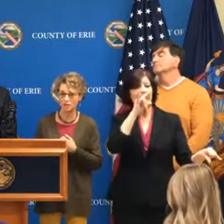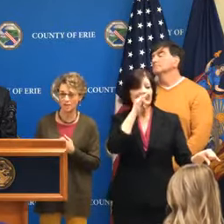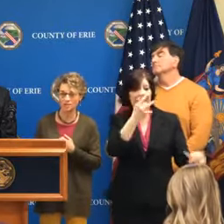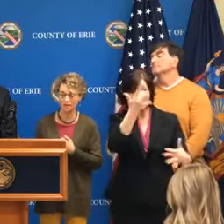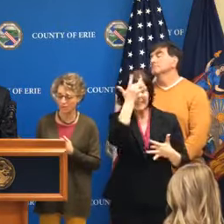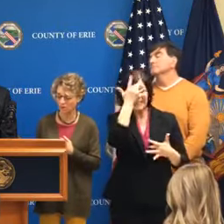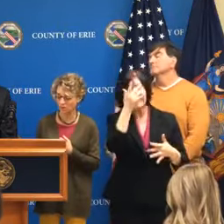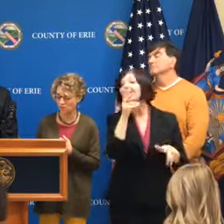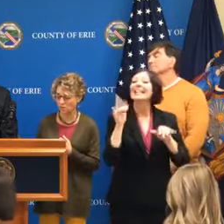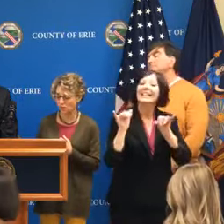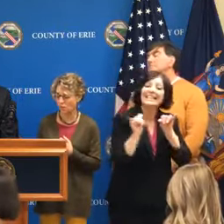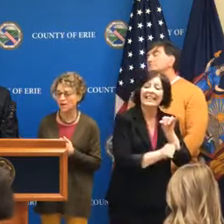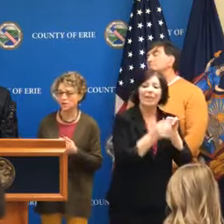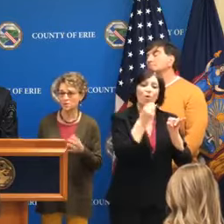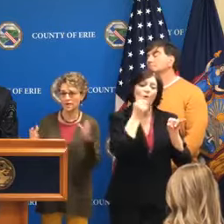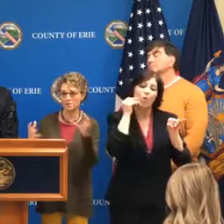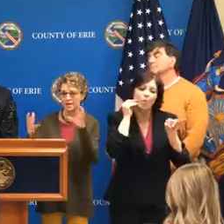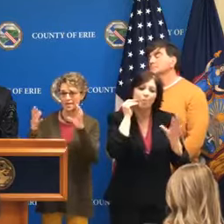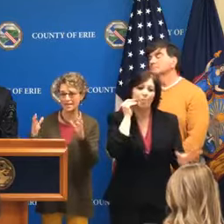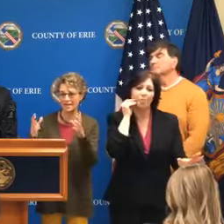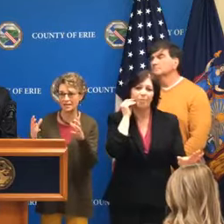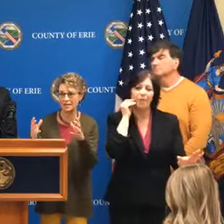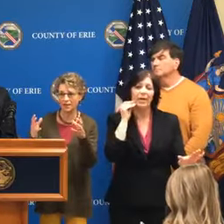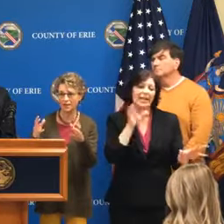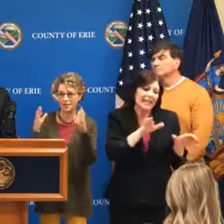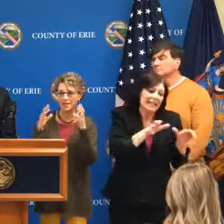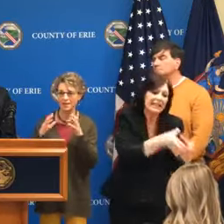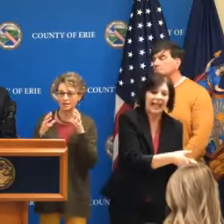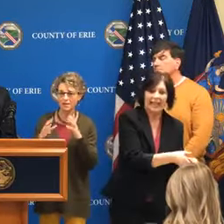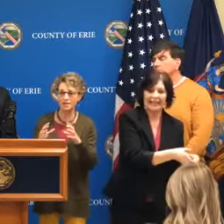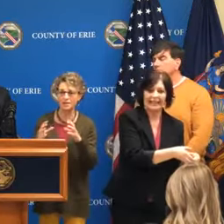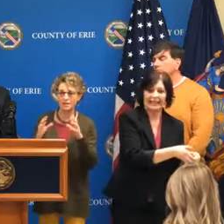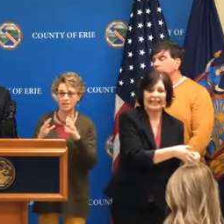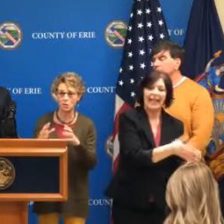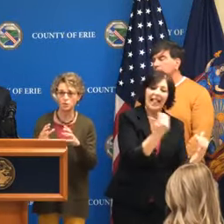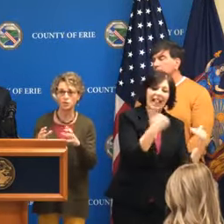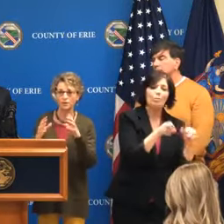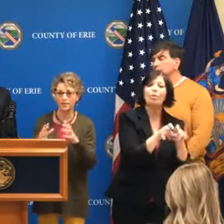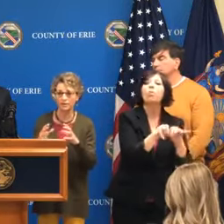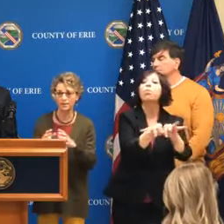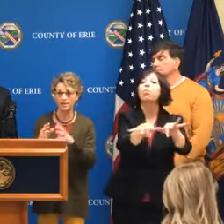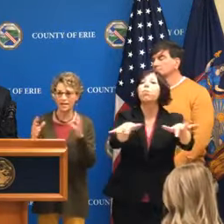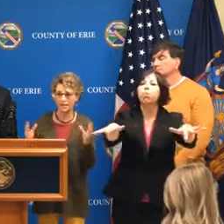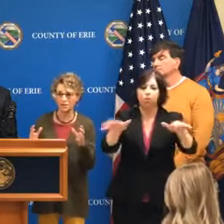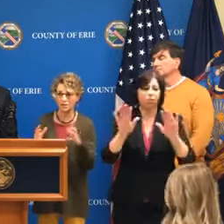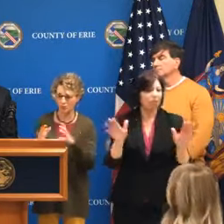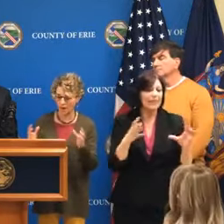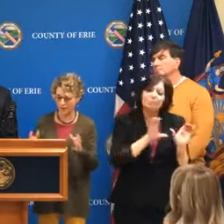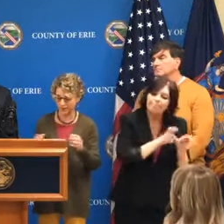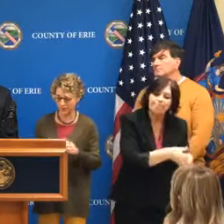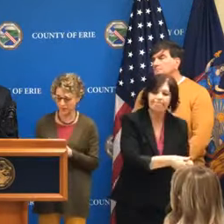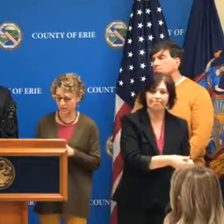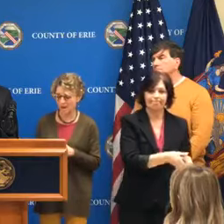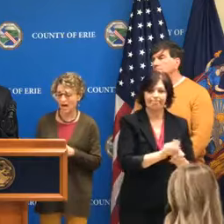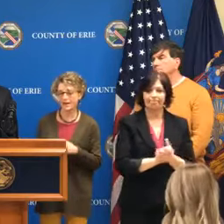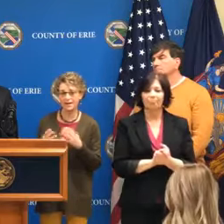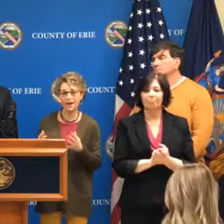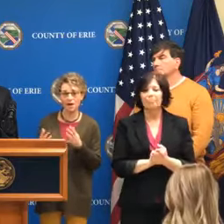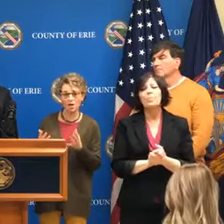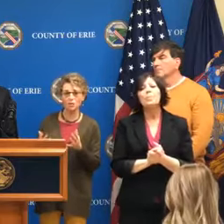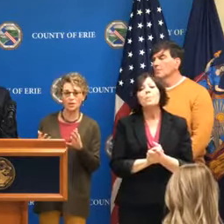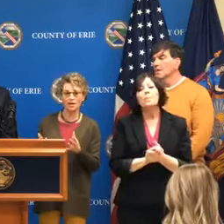they should keep their kids home from school. So again, we want to contain the virus and limit the exposure of illness into our population.